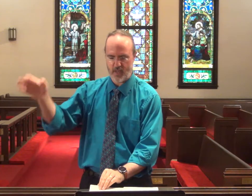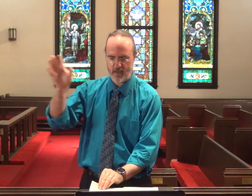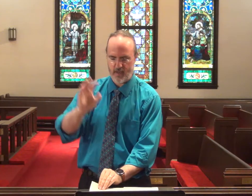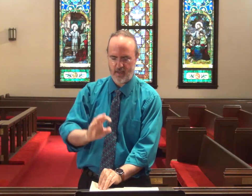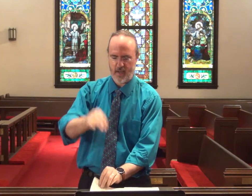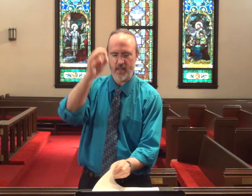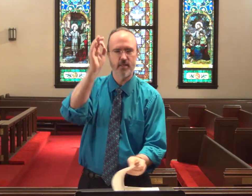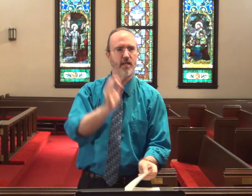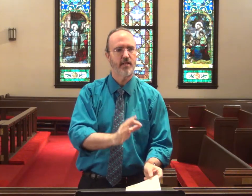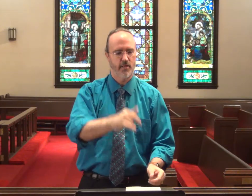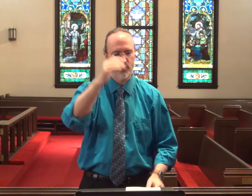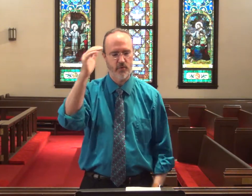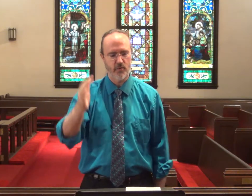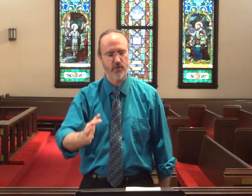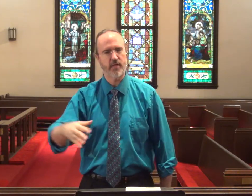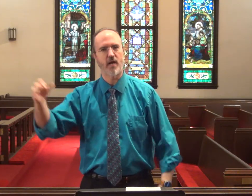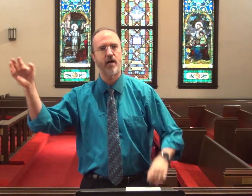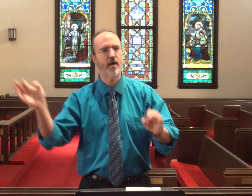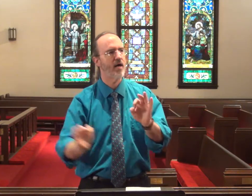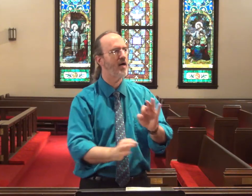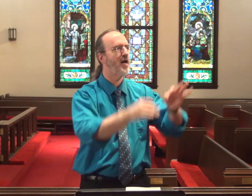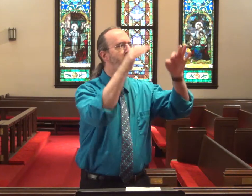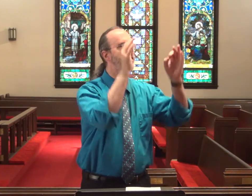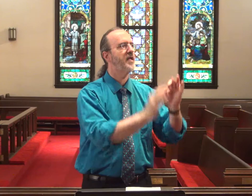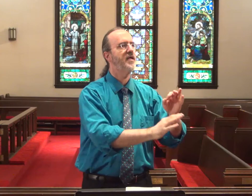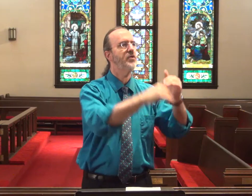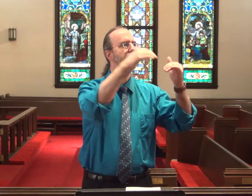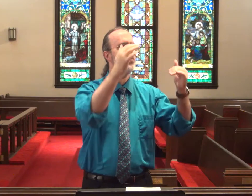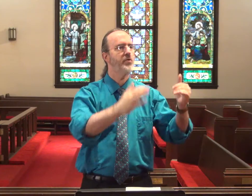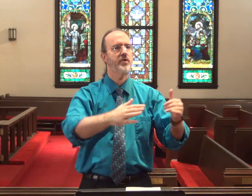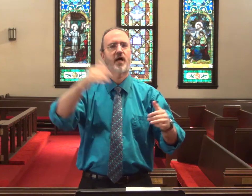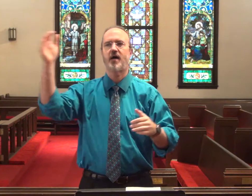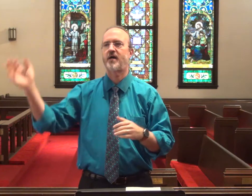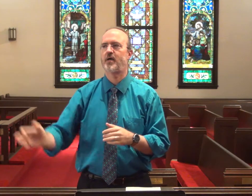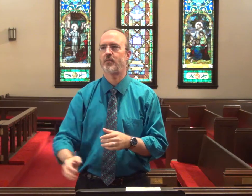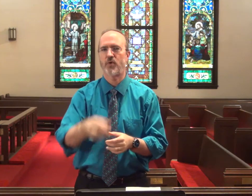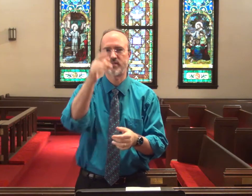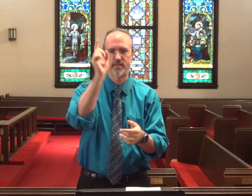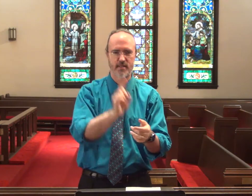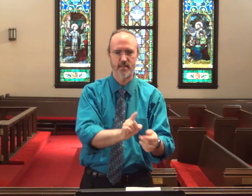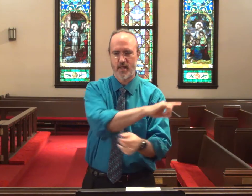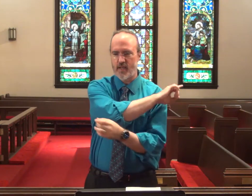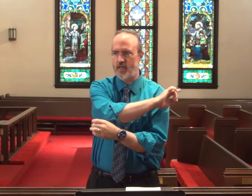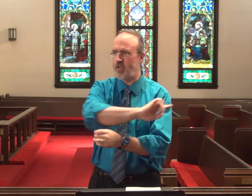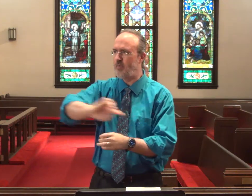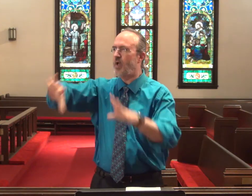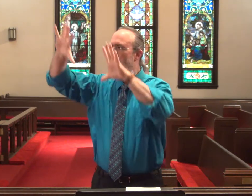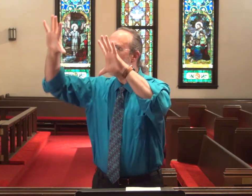Hallelujah, glory, hallelujah, glory, hallelujah, glory, praise the Lamb, sing